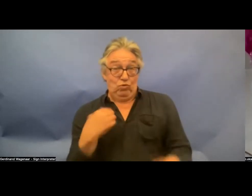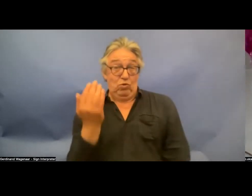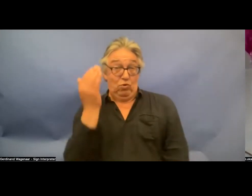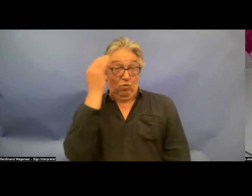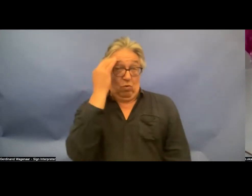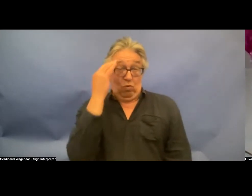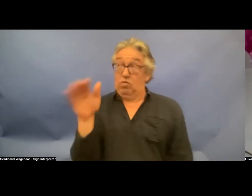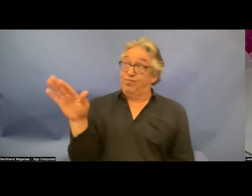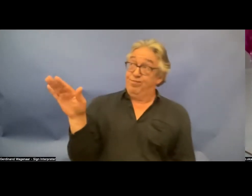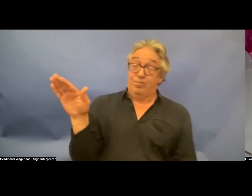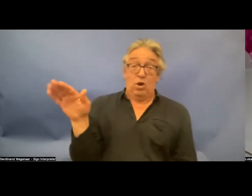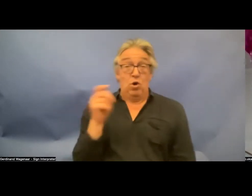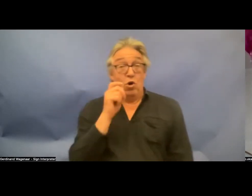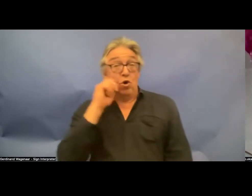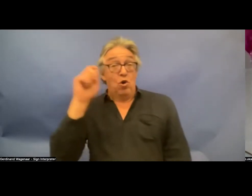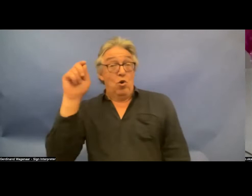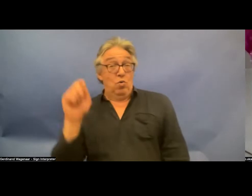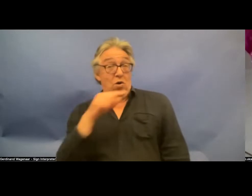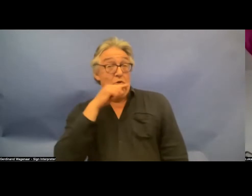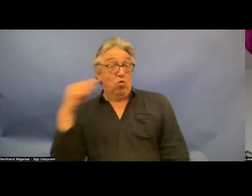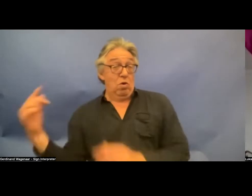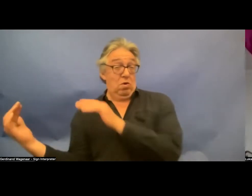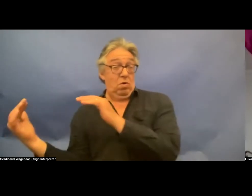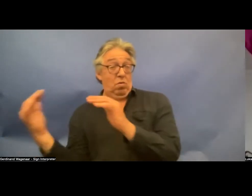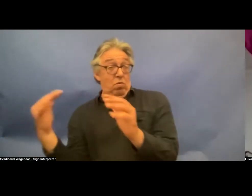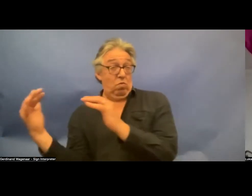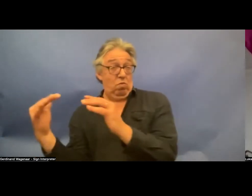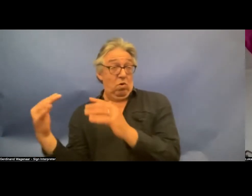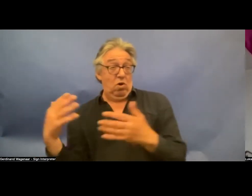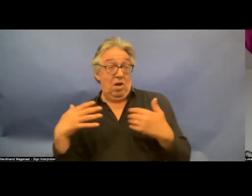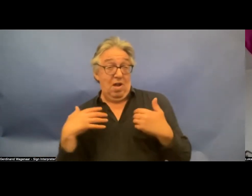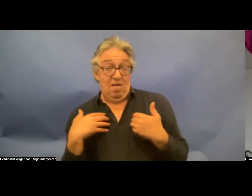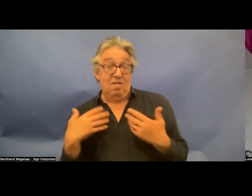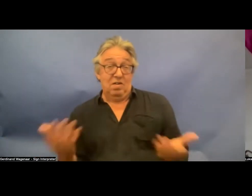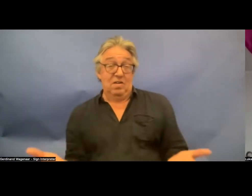to mention the situation of a small town Yordanów